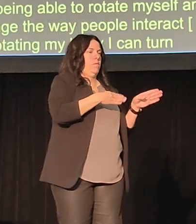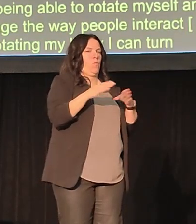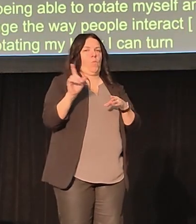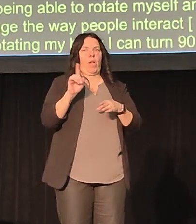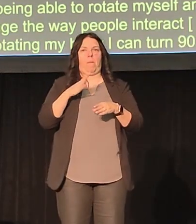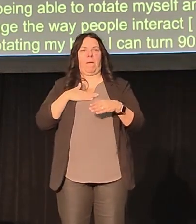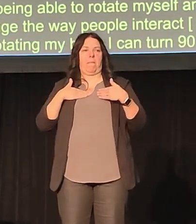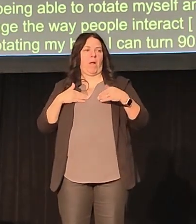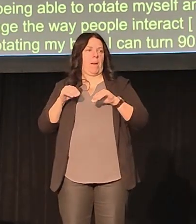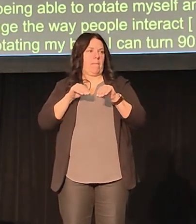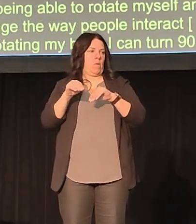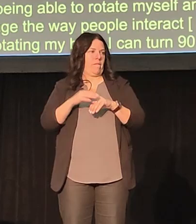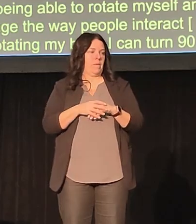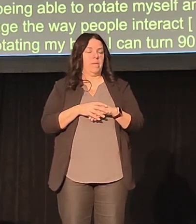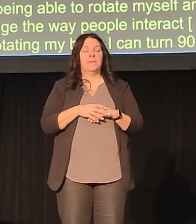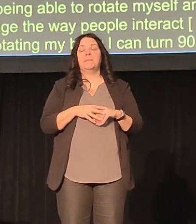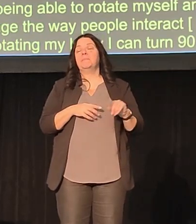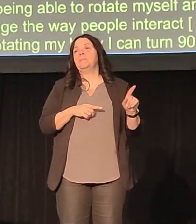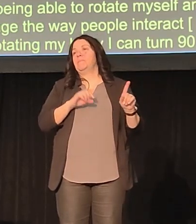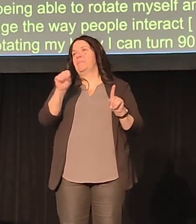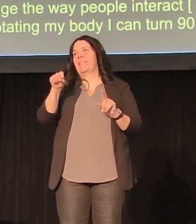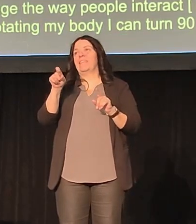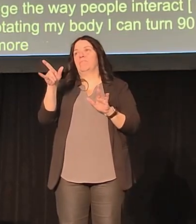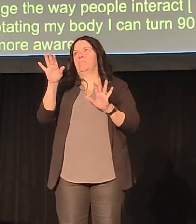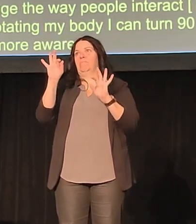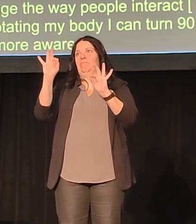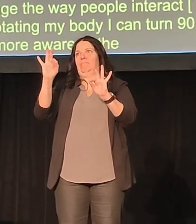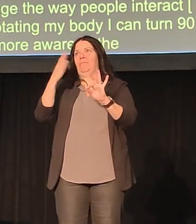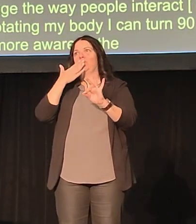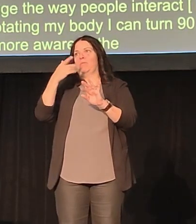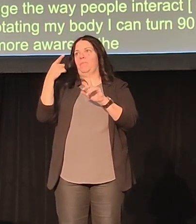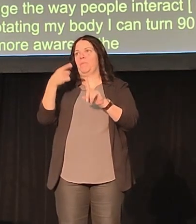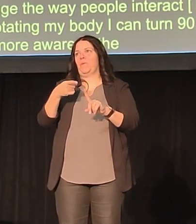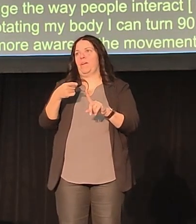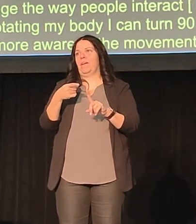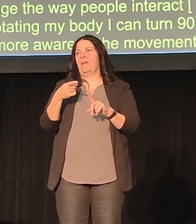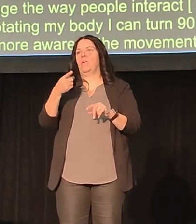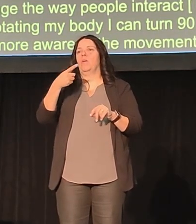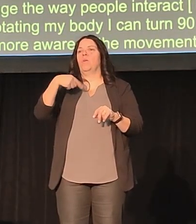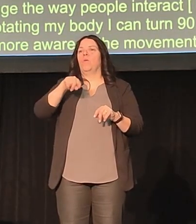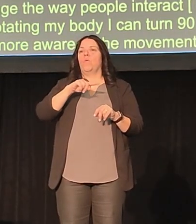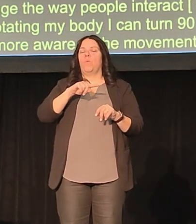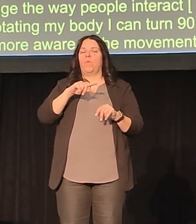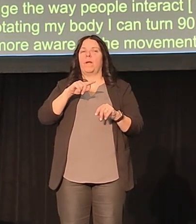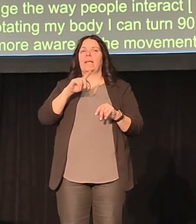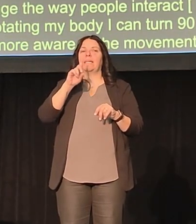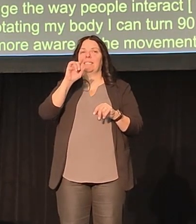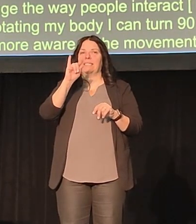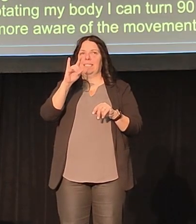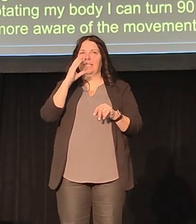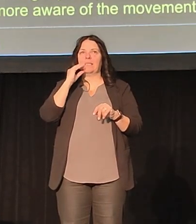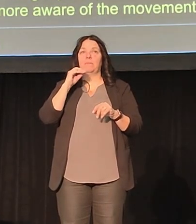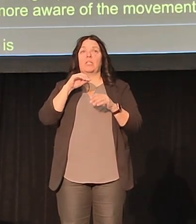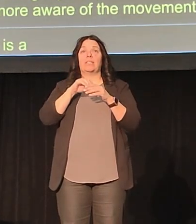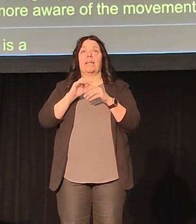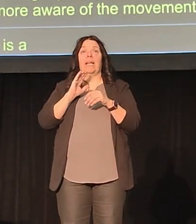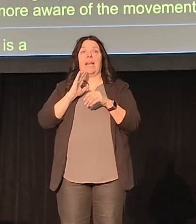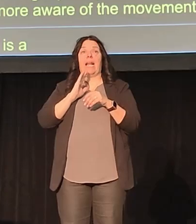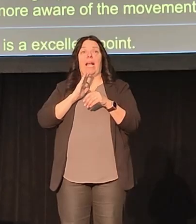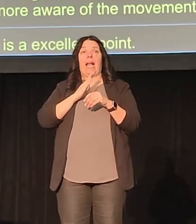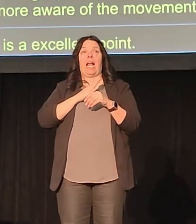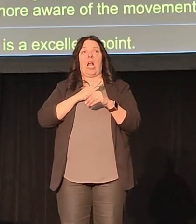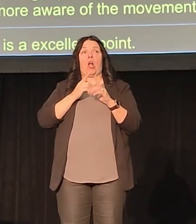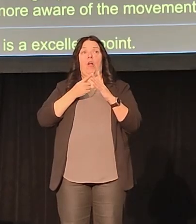my body. Yes, that's an excellent point. We experienced in our formative study